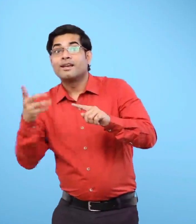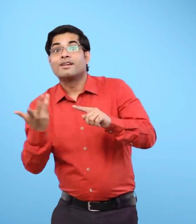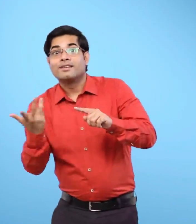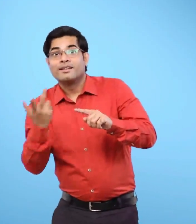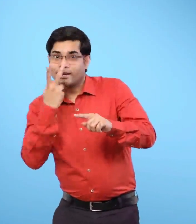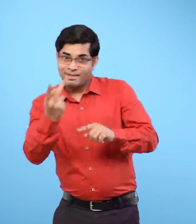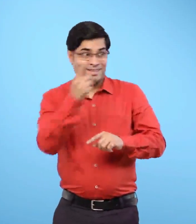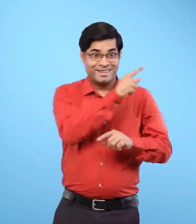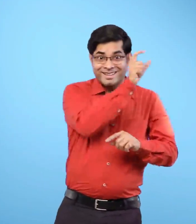Dash.